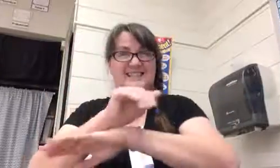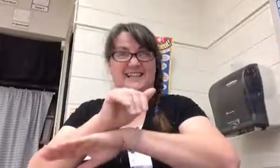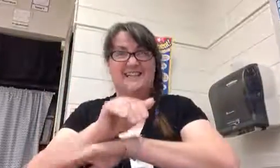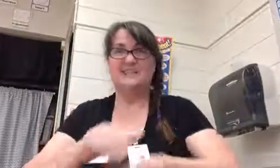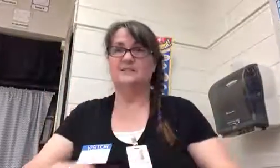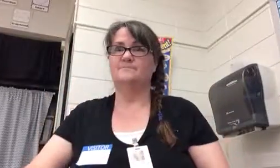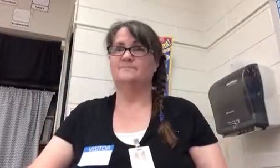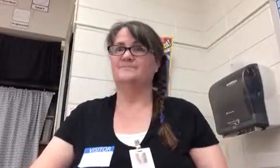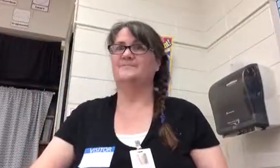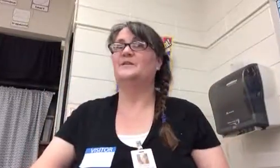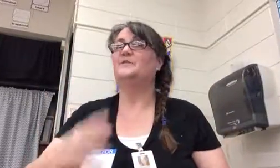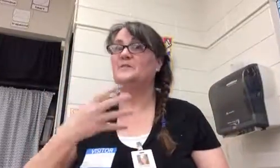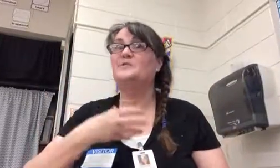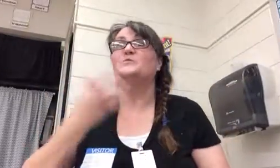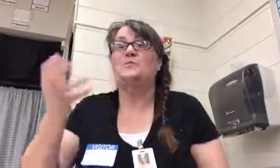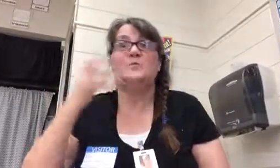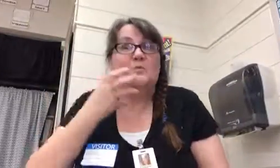was warm. It went from